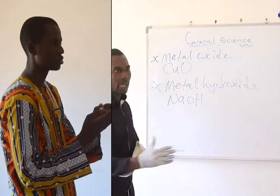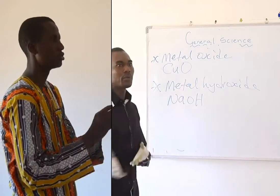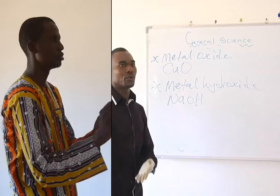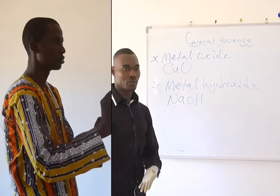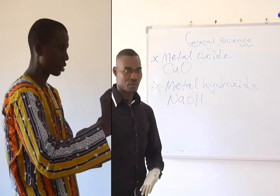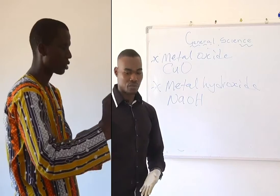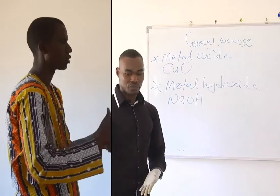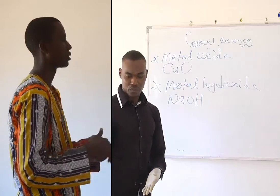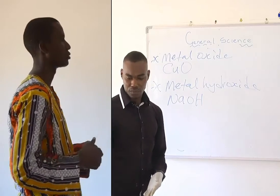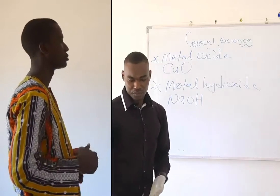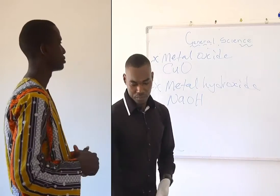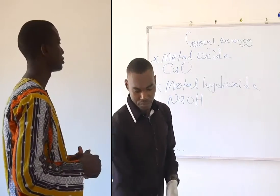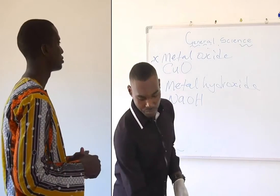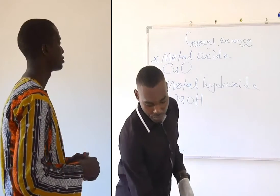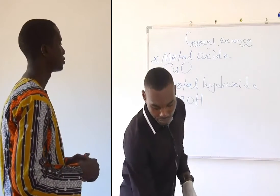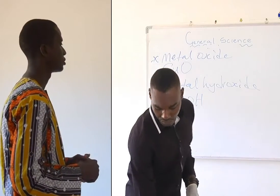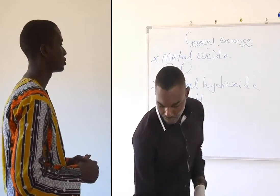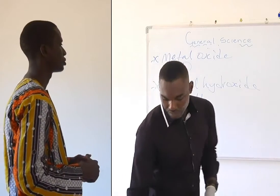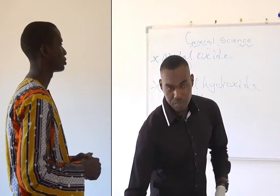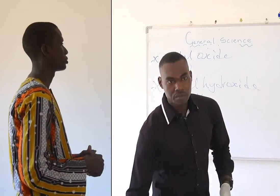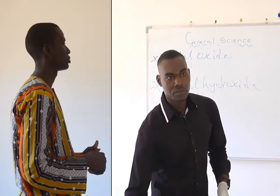what will happen?